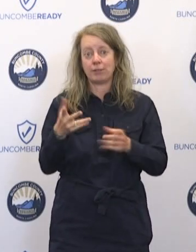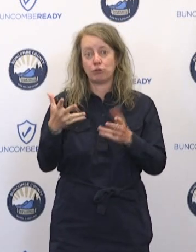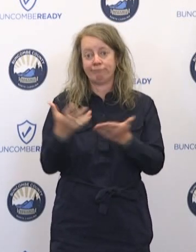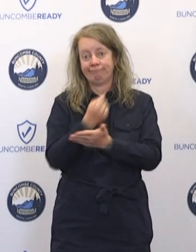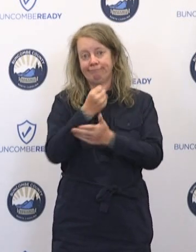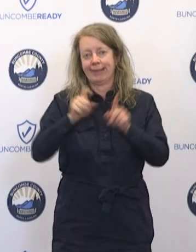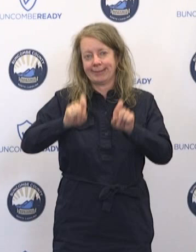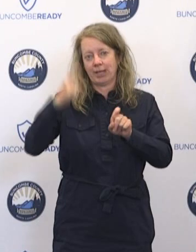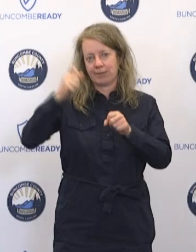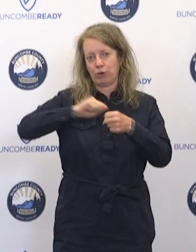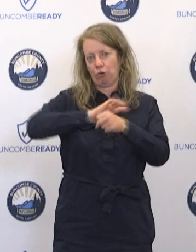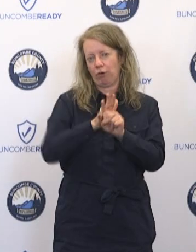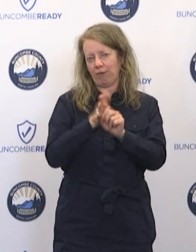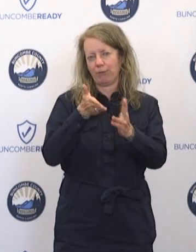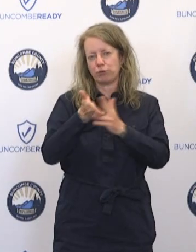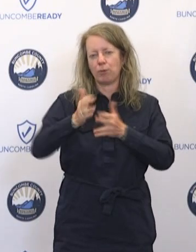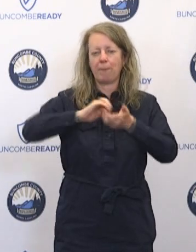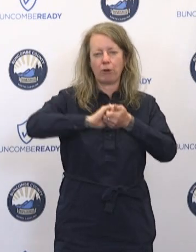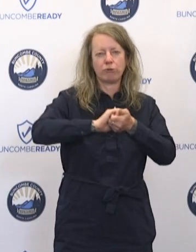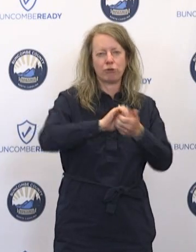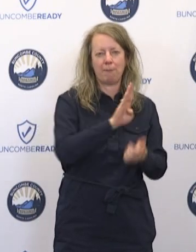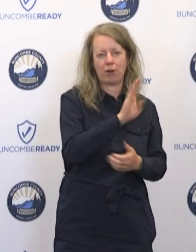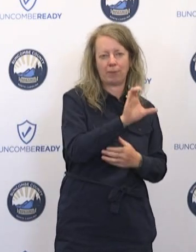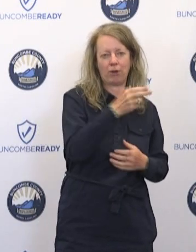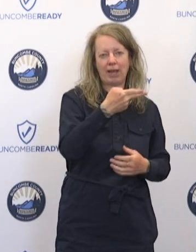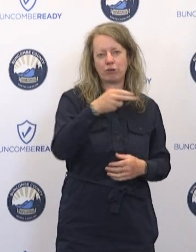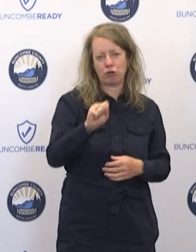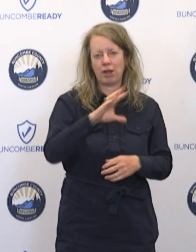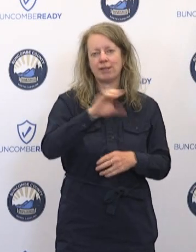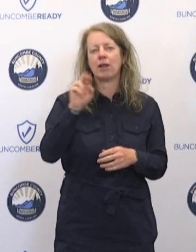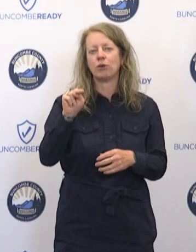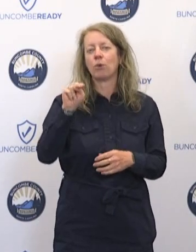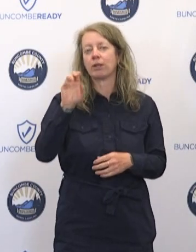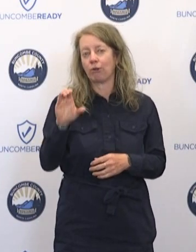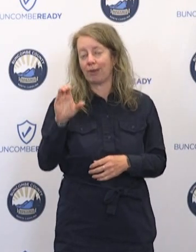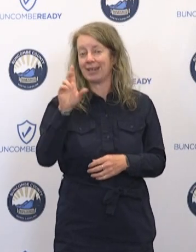through a partnership of Buncombe County HHS and North Carolina